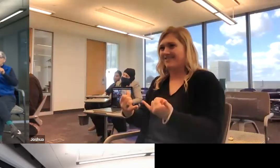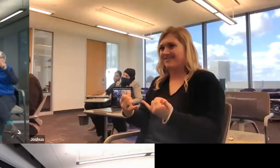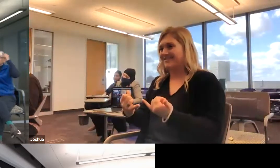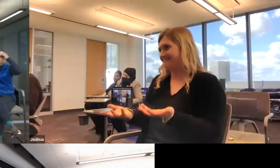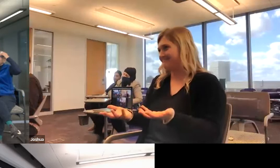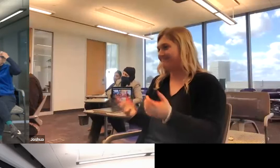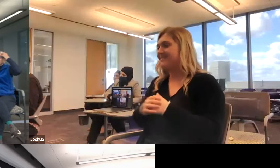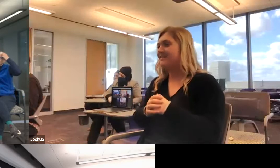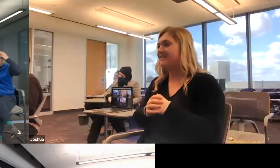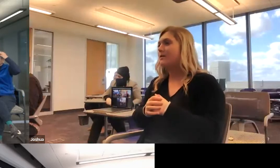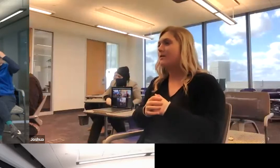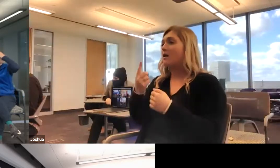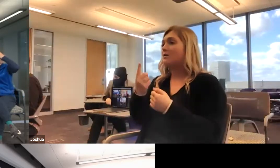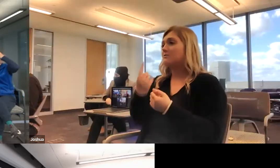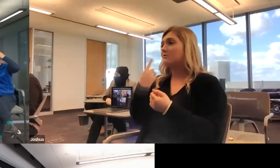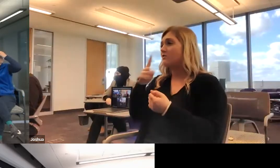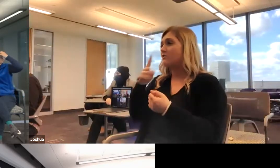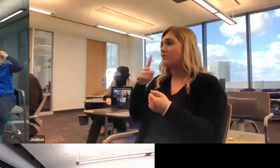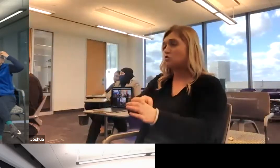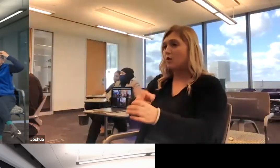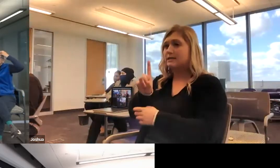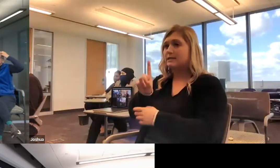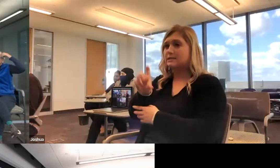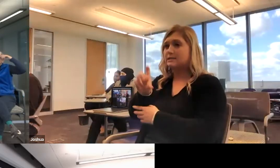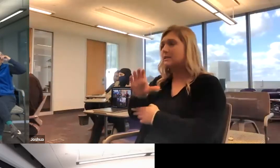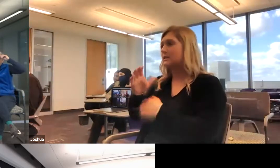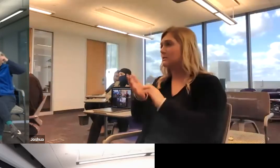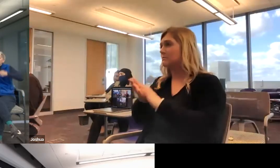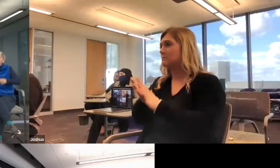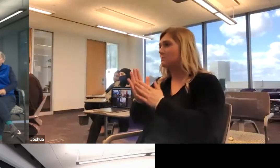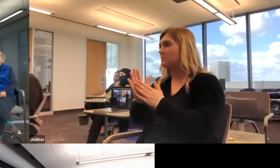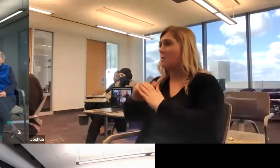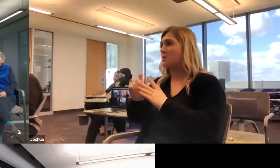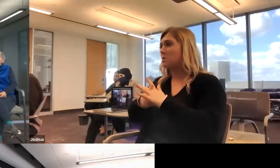But as far as, you know, onboarding and, you know, getting comfortable in my role,